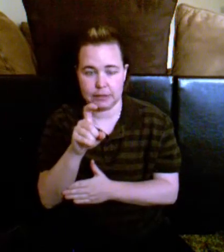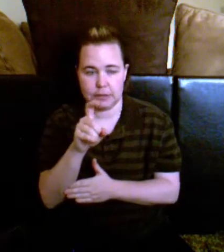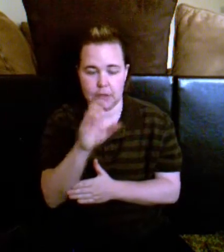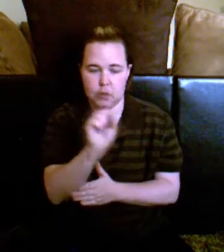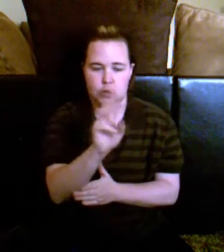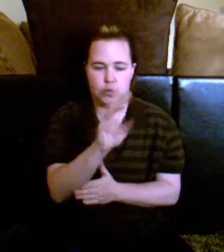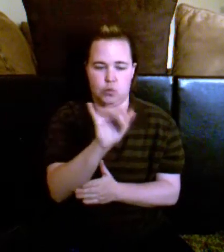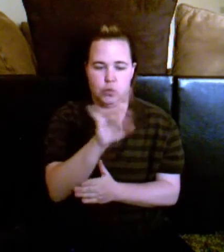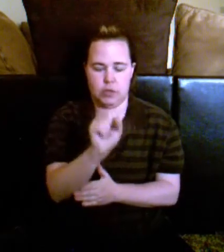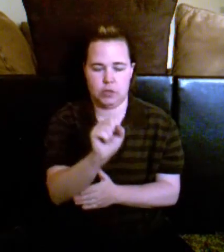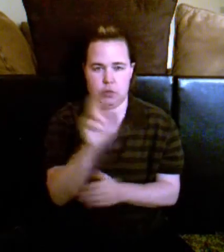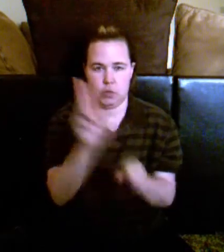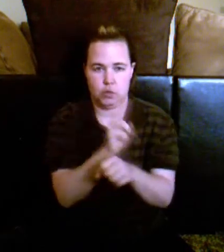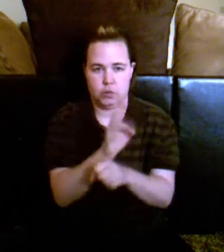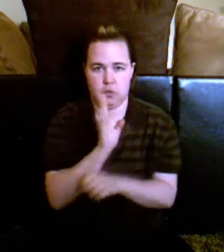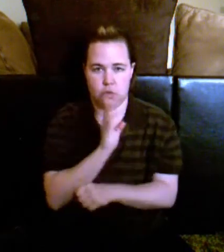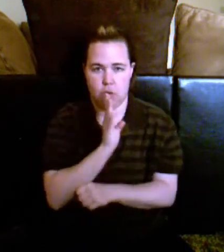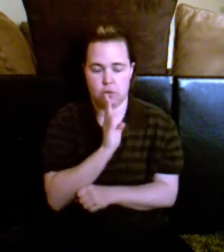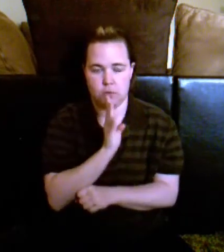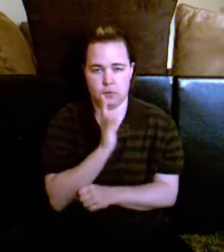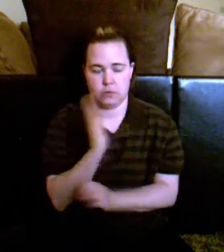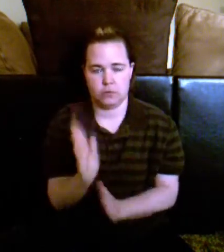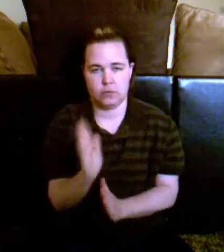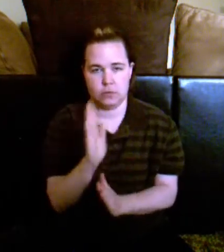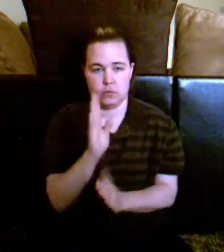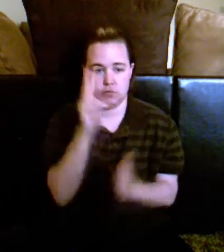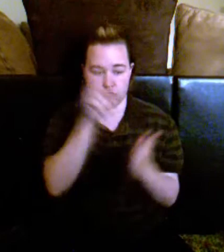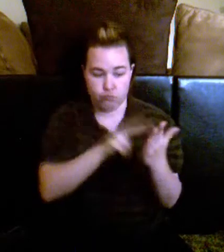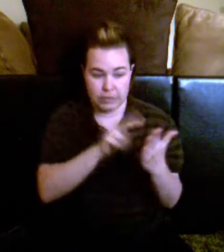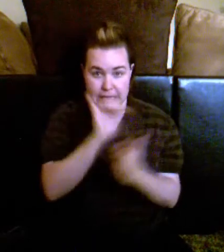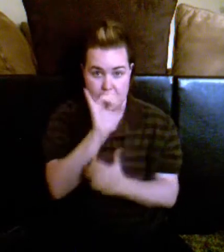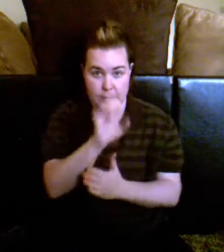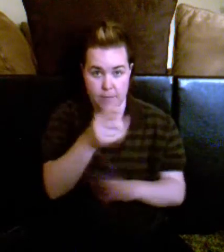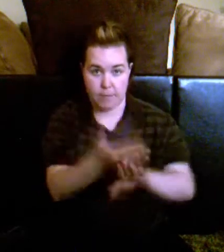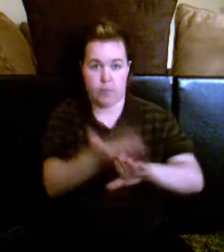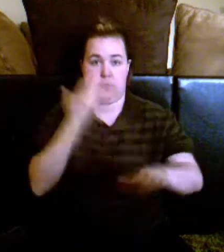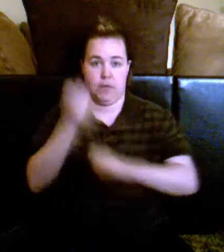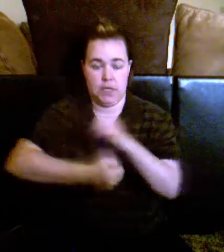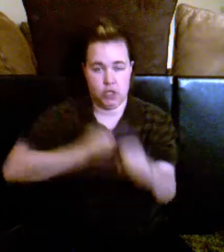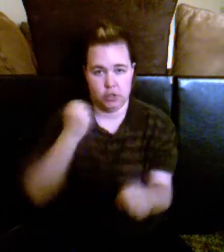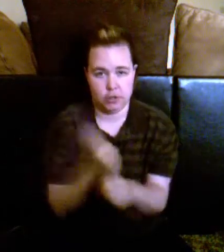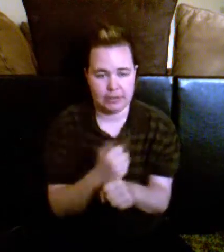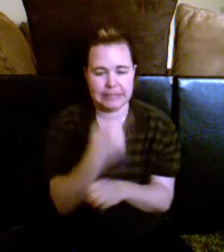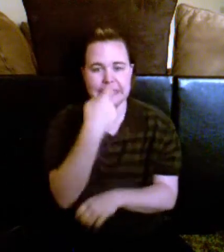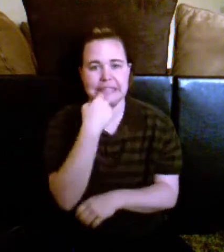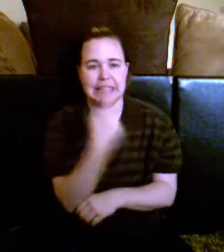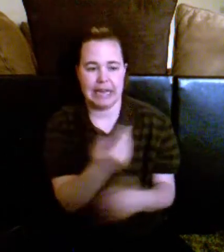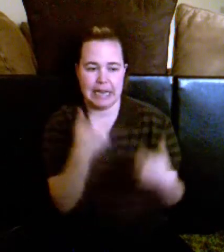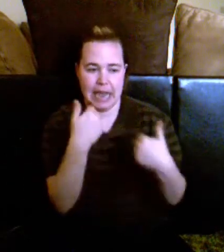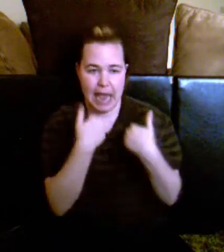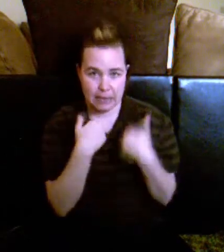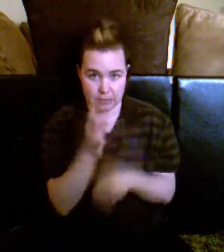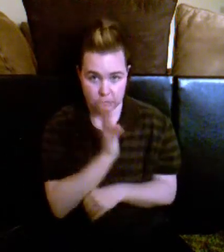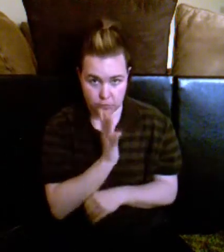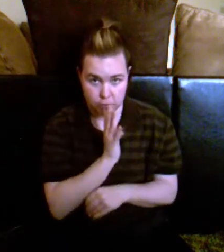through his talker. While reading the IEP from the previous year, it said he has the talker and can